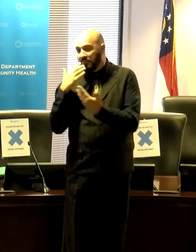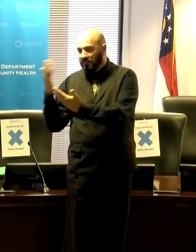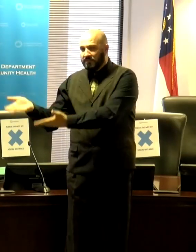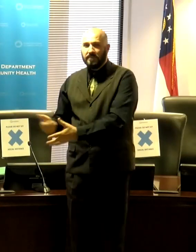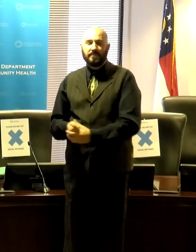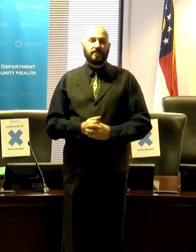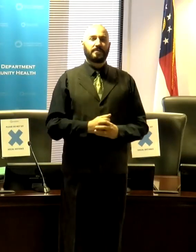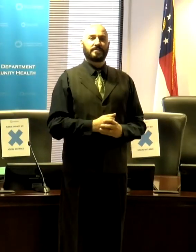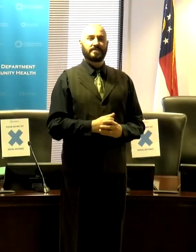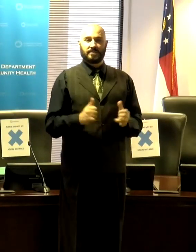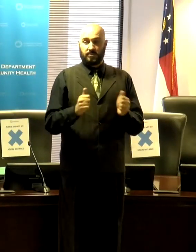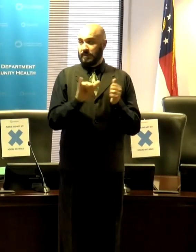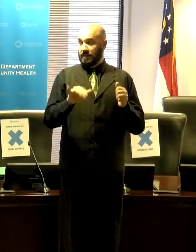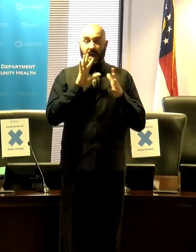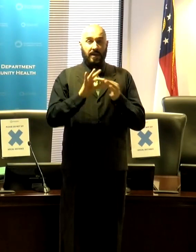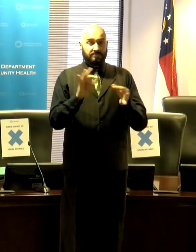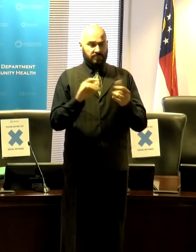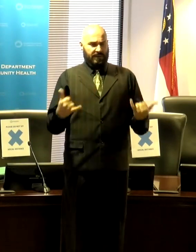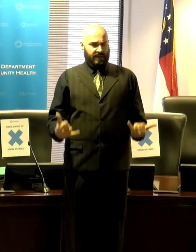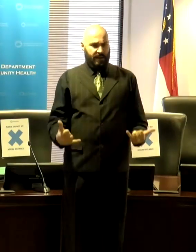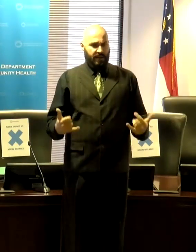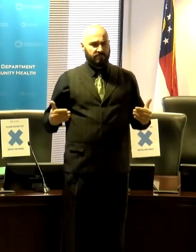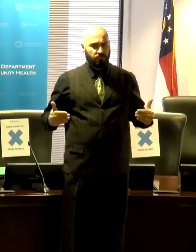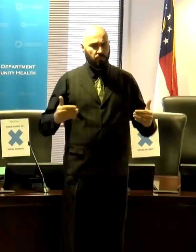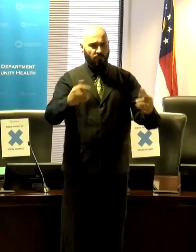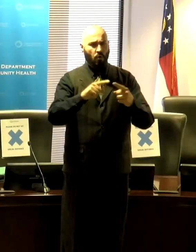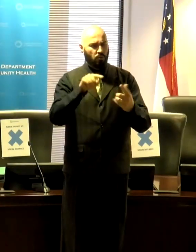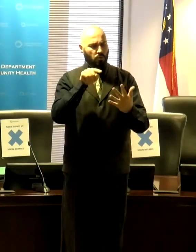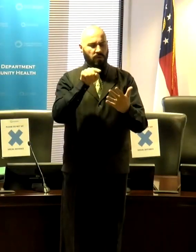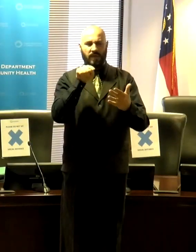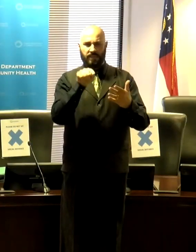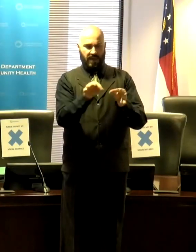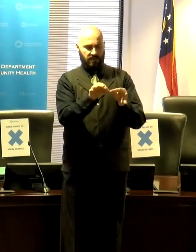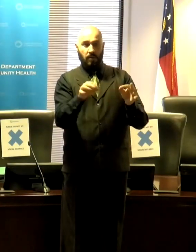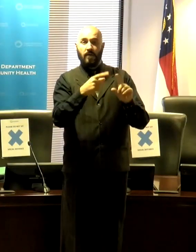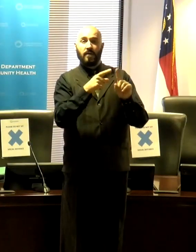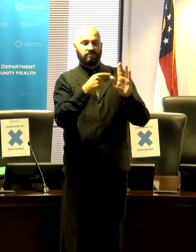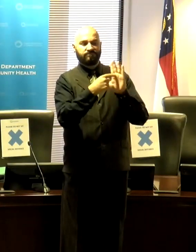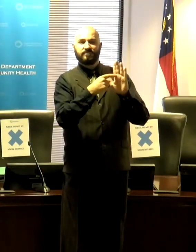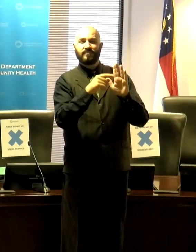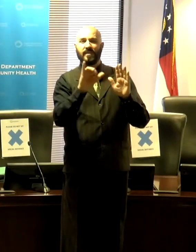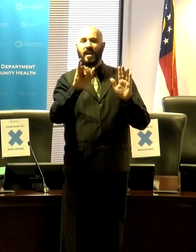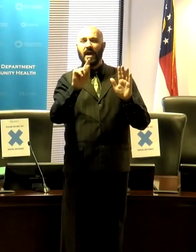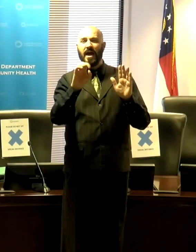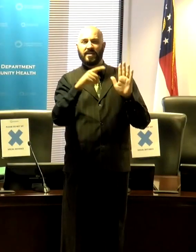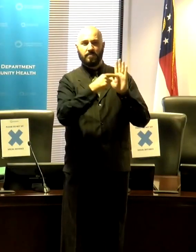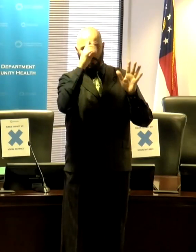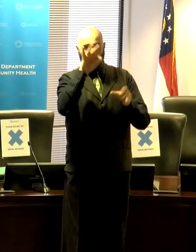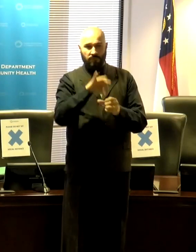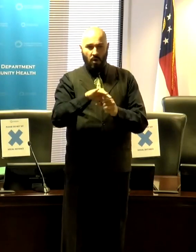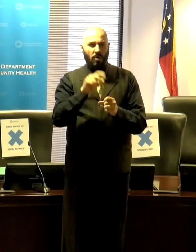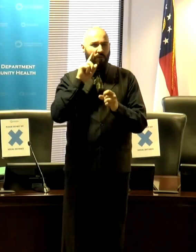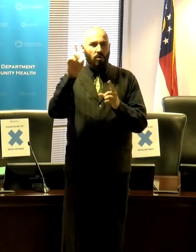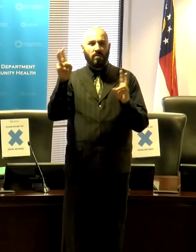that, we'll move on to the item that we'll consider today, be asked to consider for final adoption, and I'll